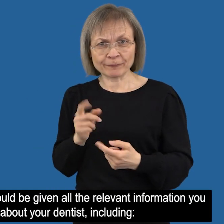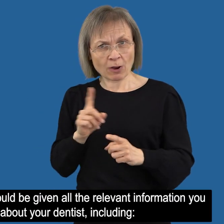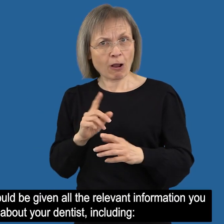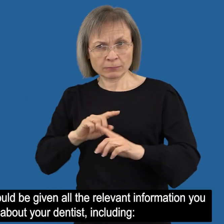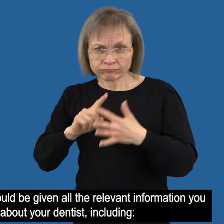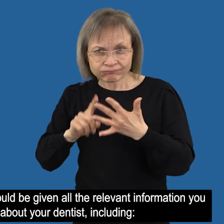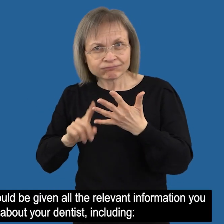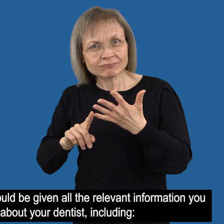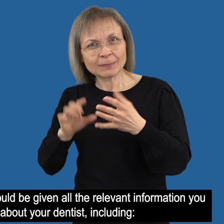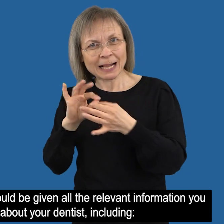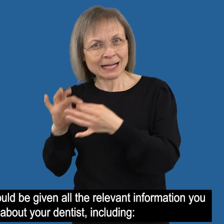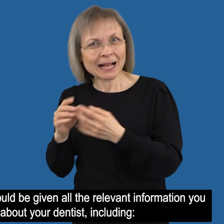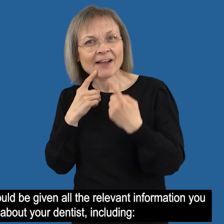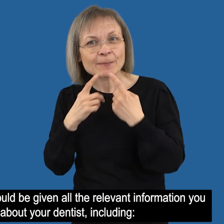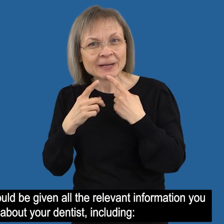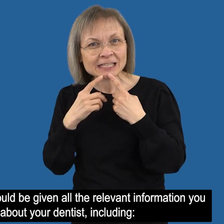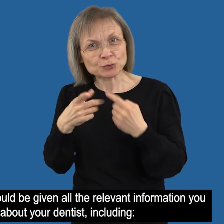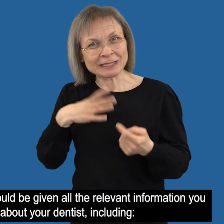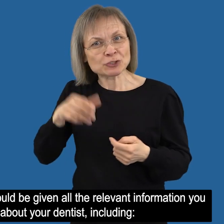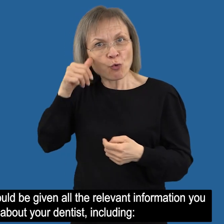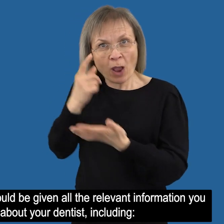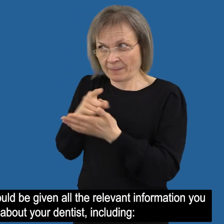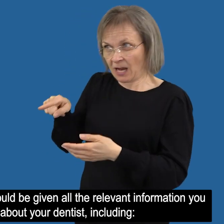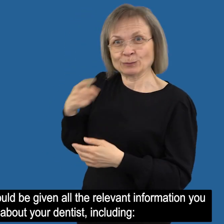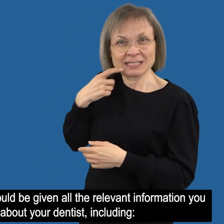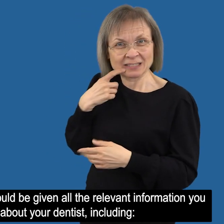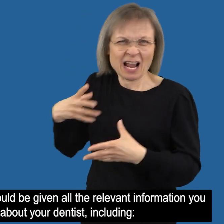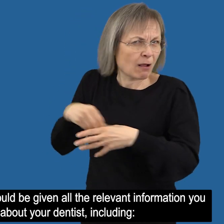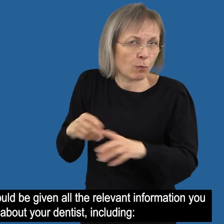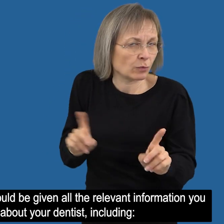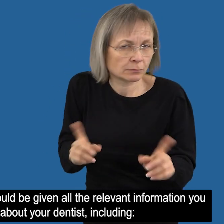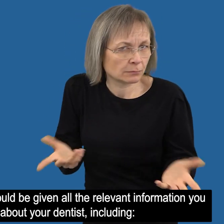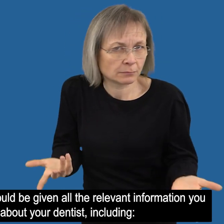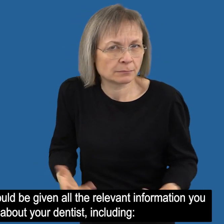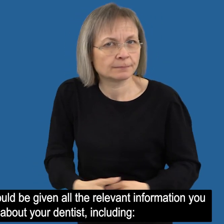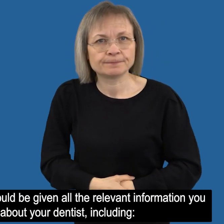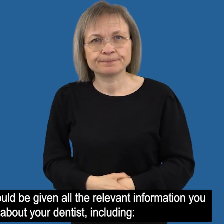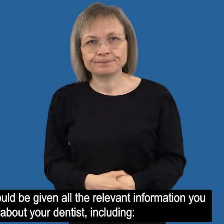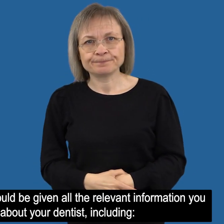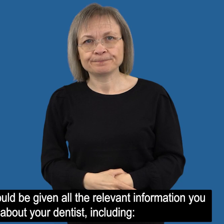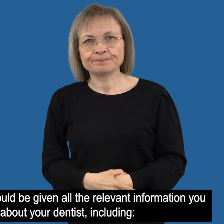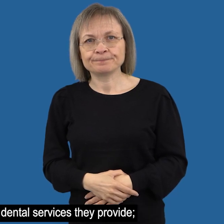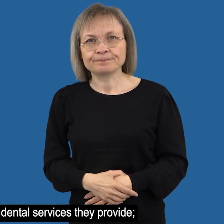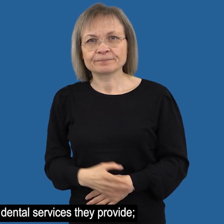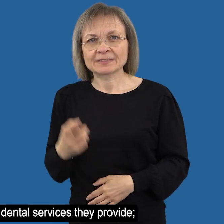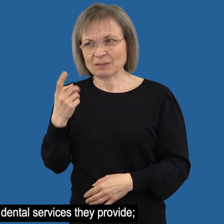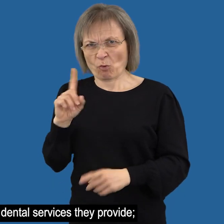At this stage, you should be given all the relevant information you need about your dentist, including the dental services